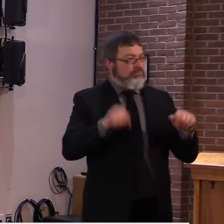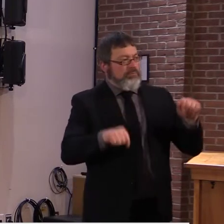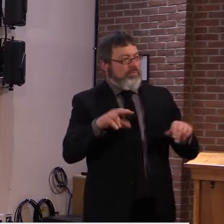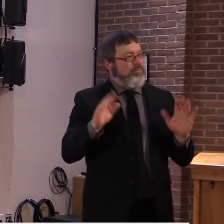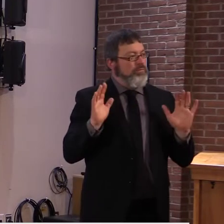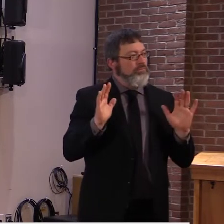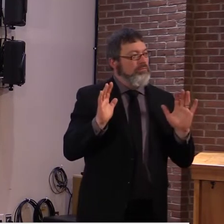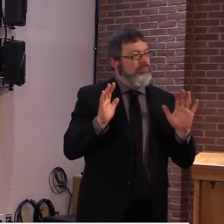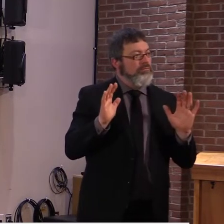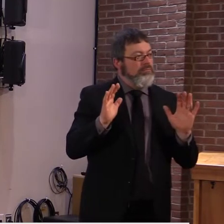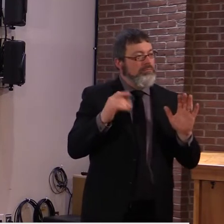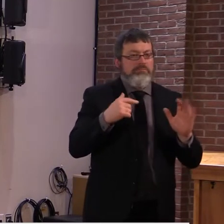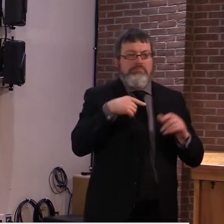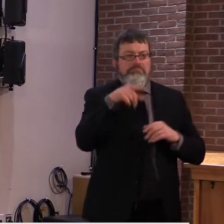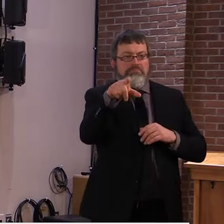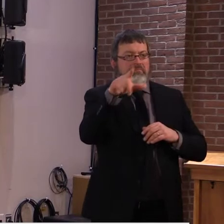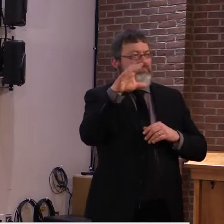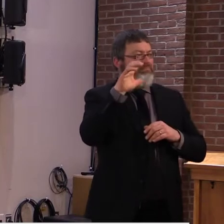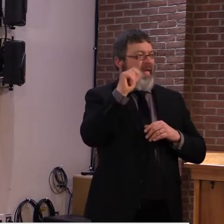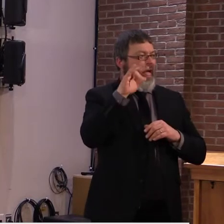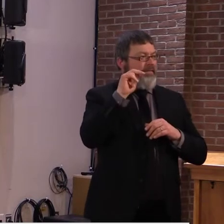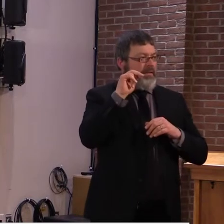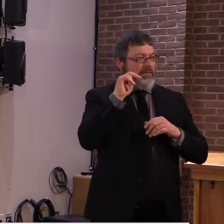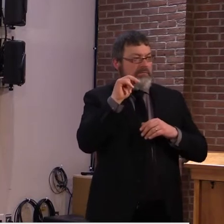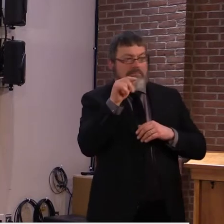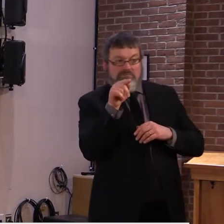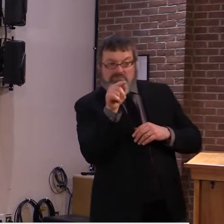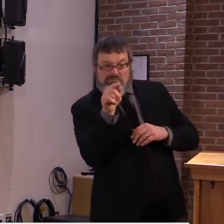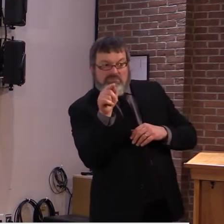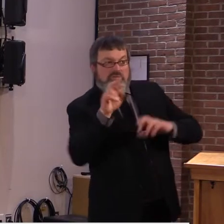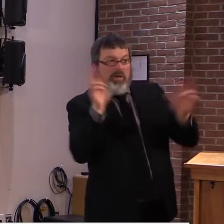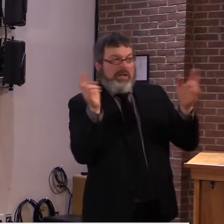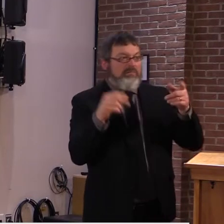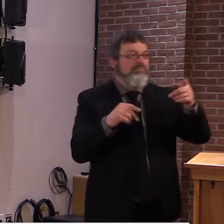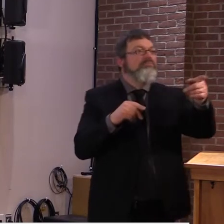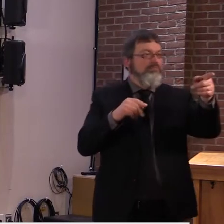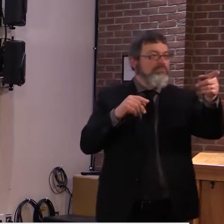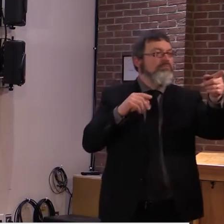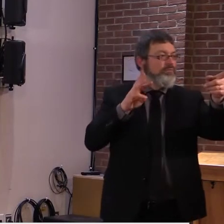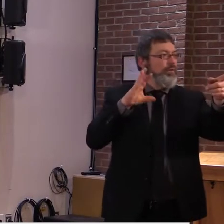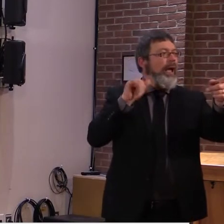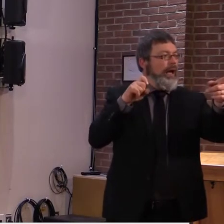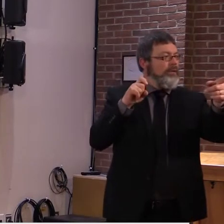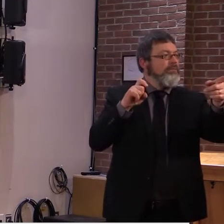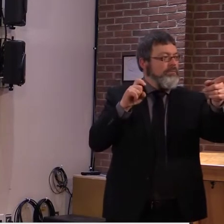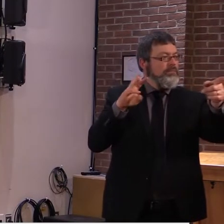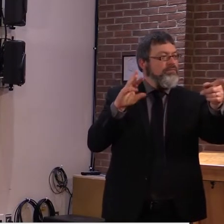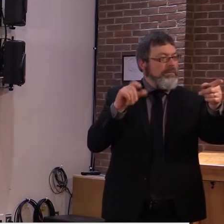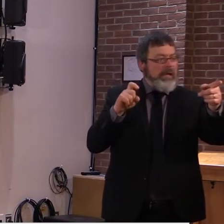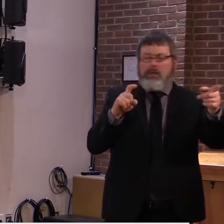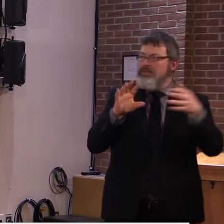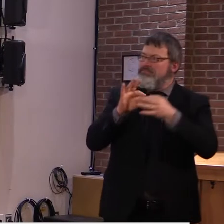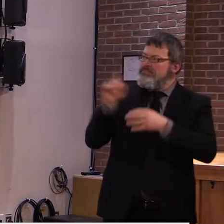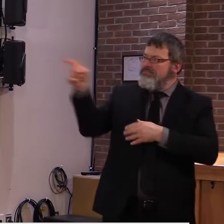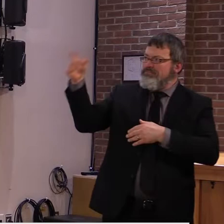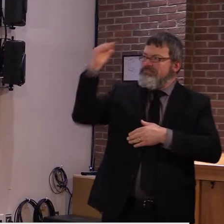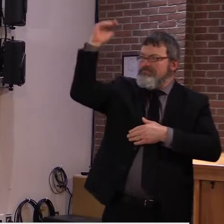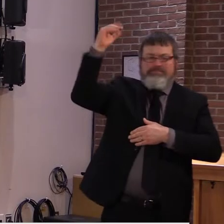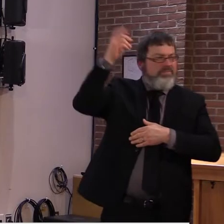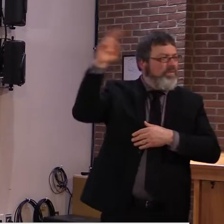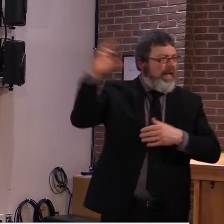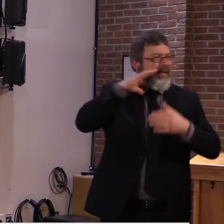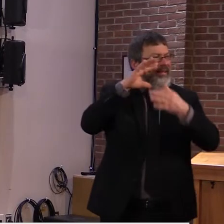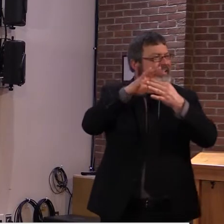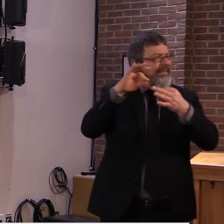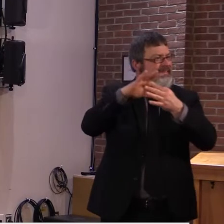you, Governor. So, Dr. Levine, you mentioned that so far, out of all the vaccines that we've received, we've